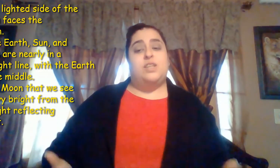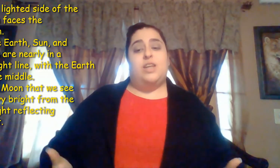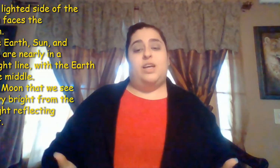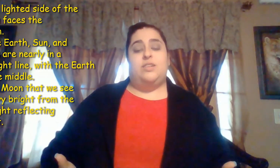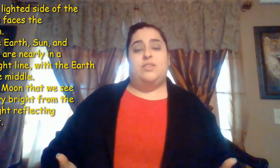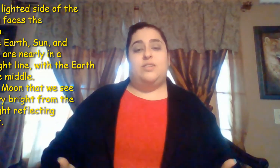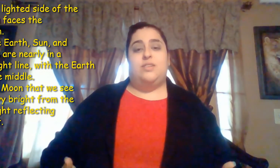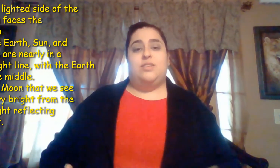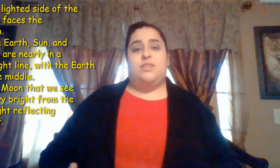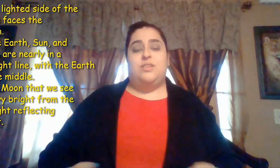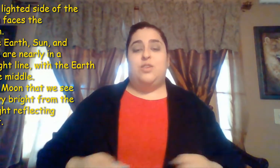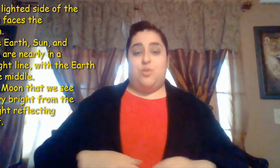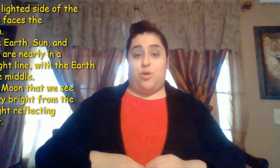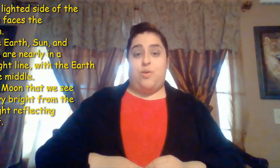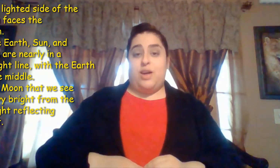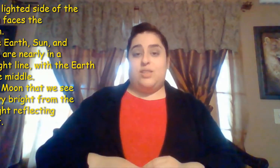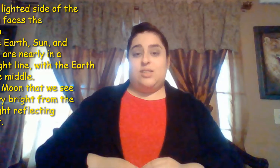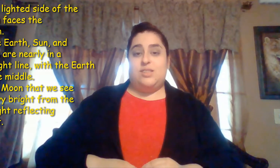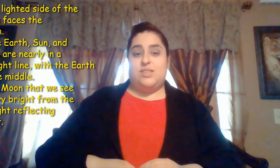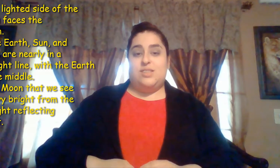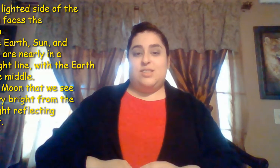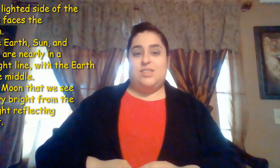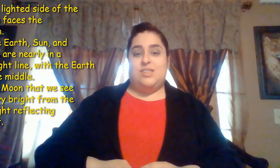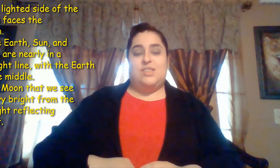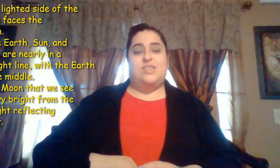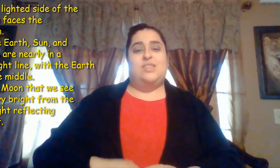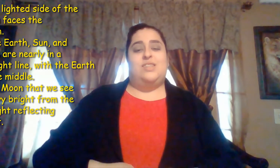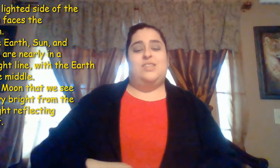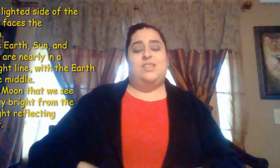sunlight. Correct?